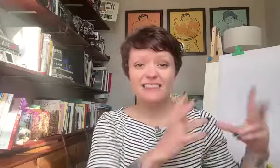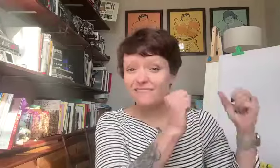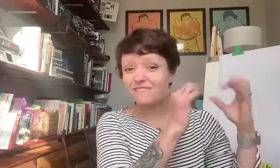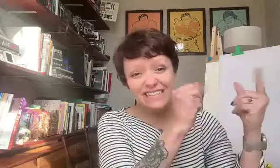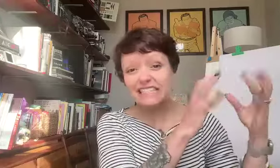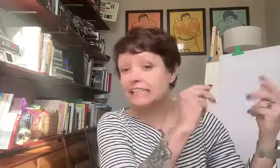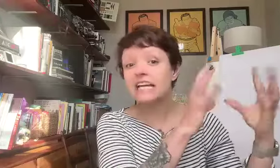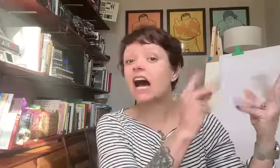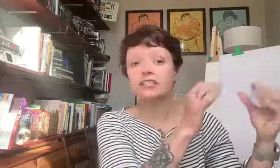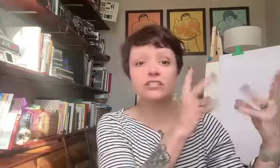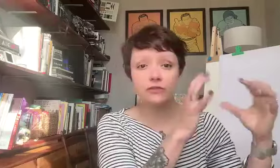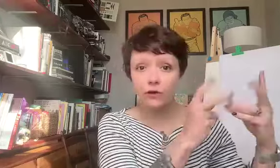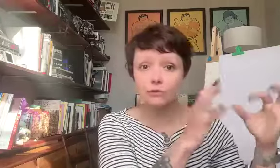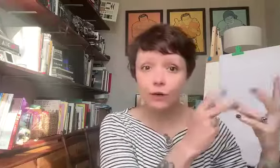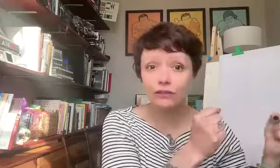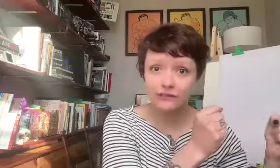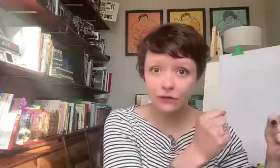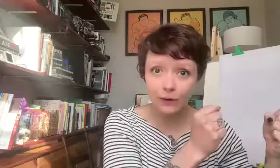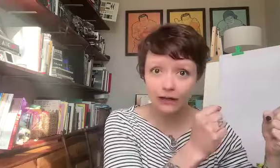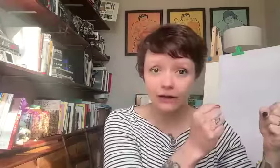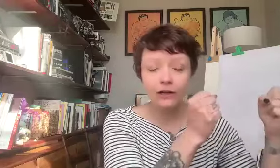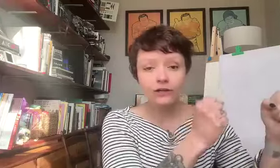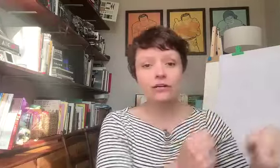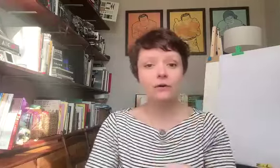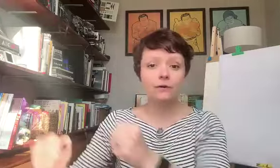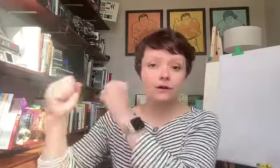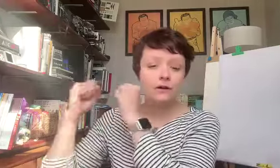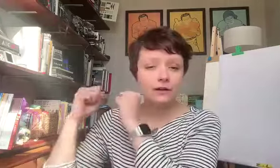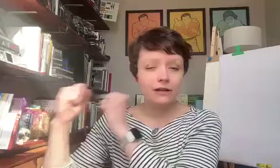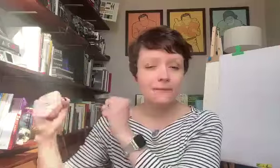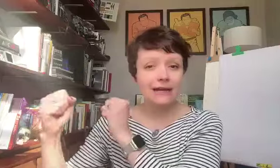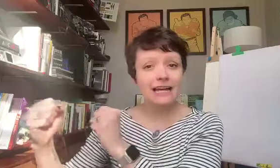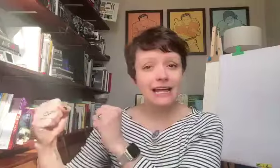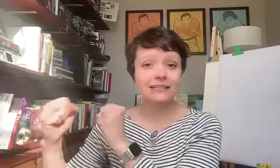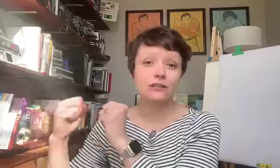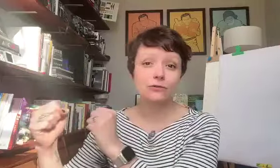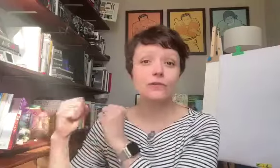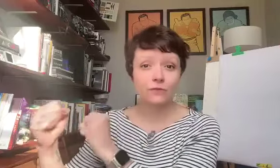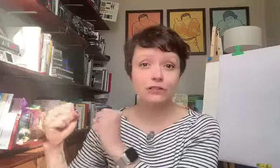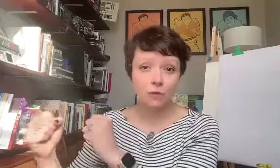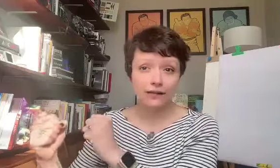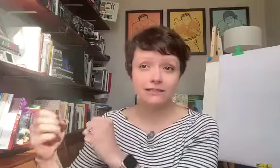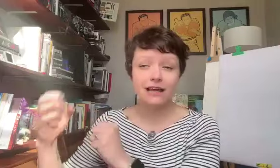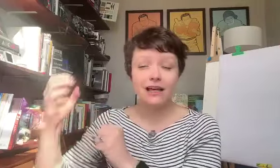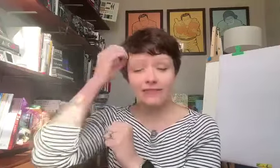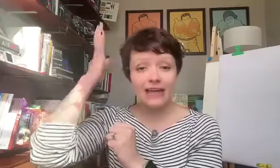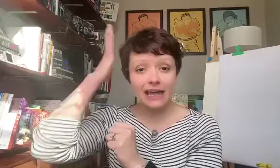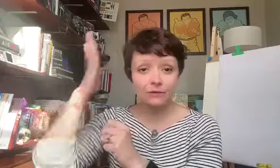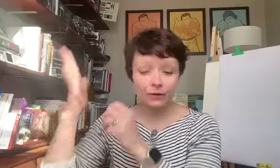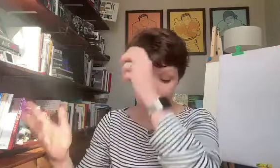They physically touched those words, if you will. So it makes sense that those were the first ones that they were able